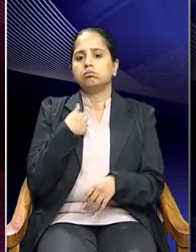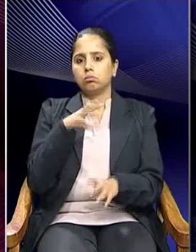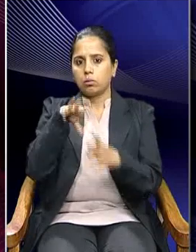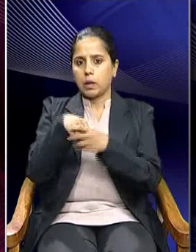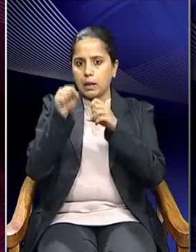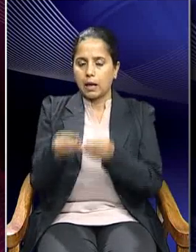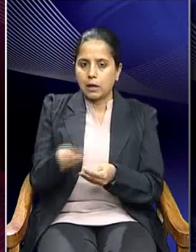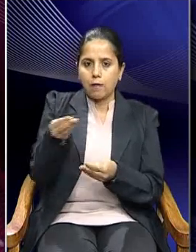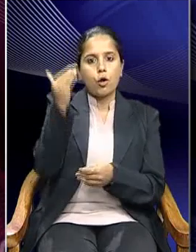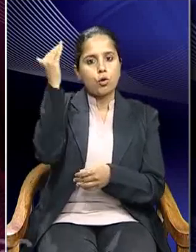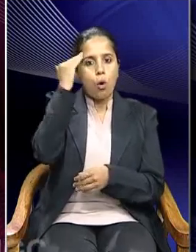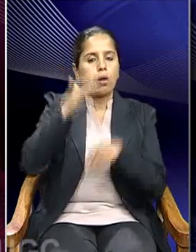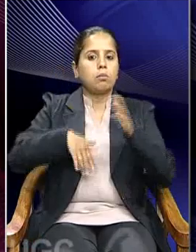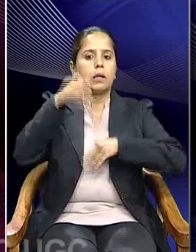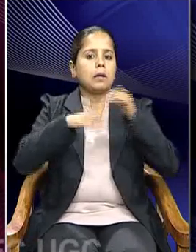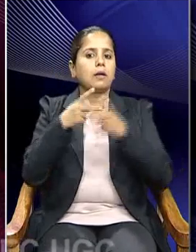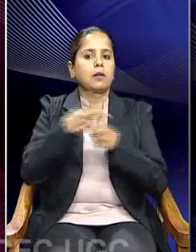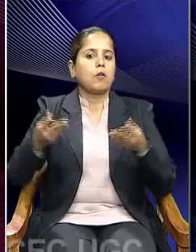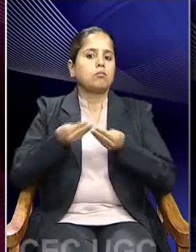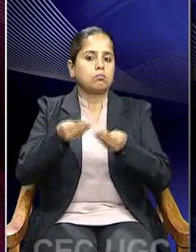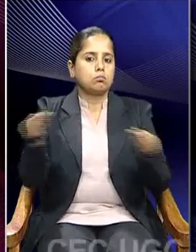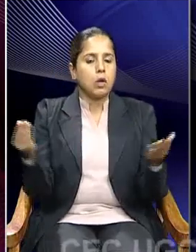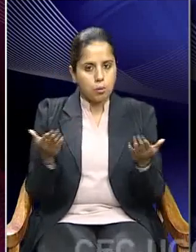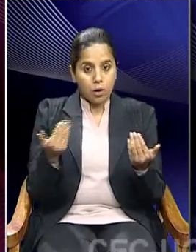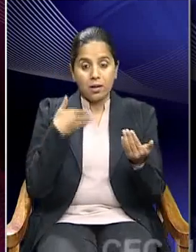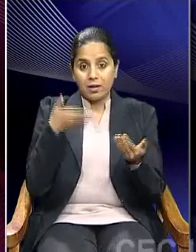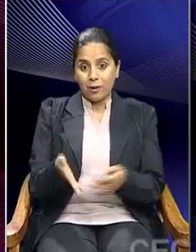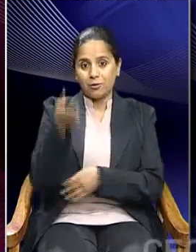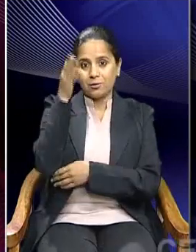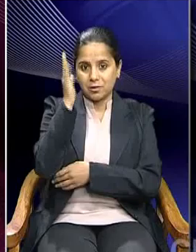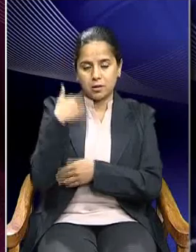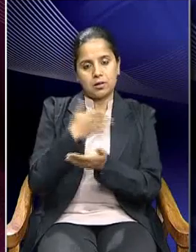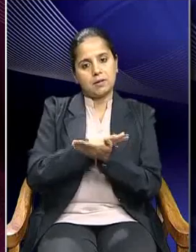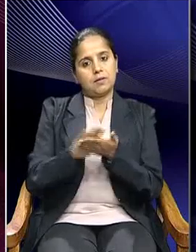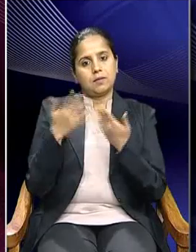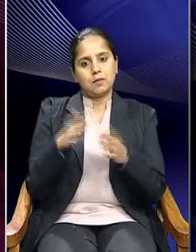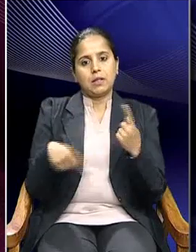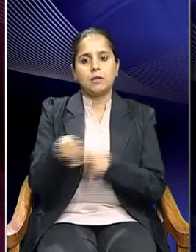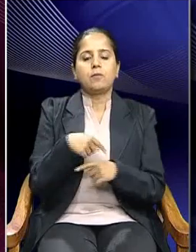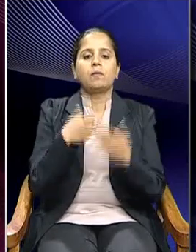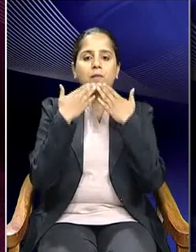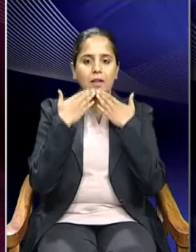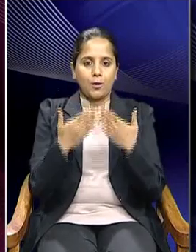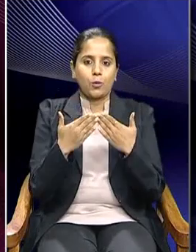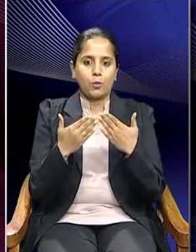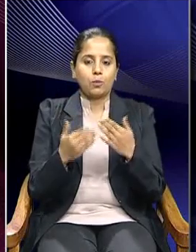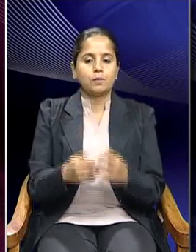to knowledge building. With this, I come to an end of this lecture. Thank you.